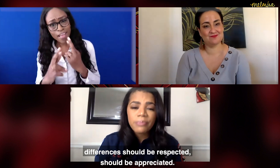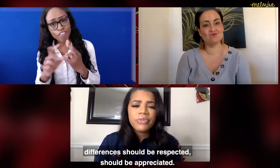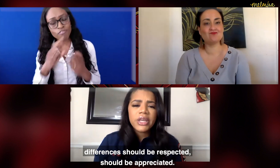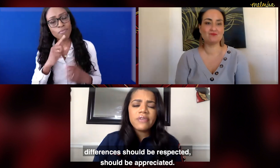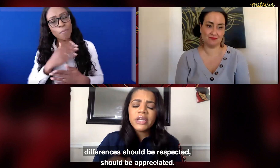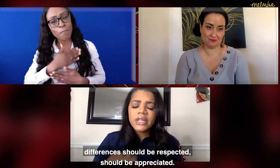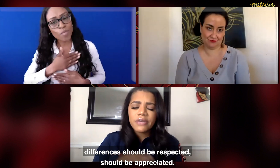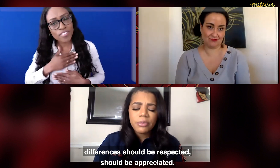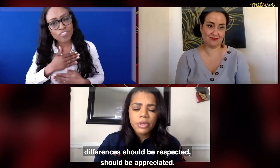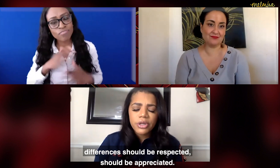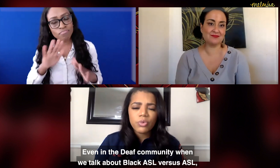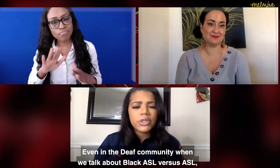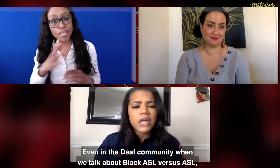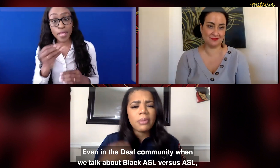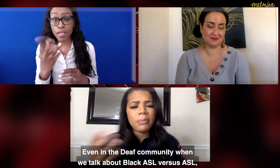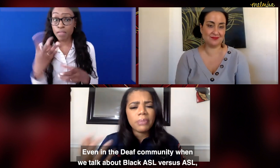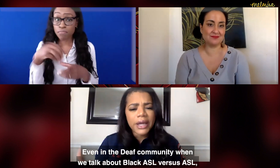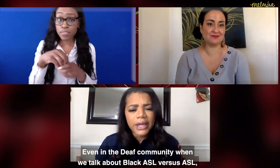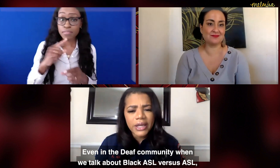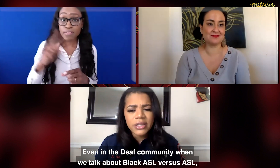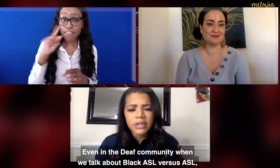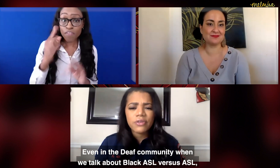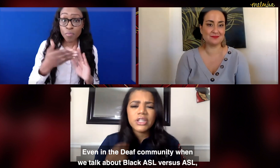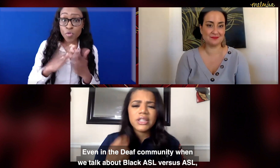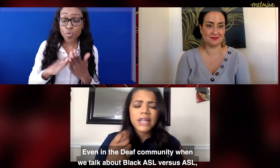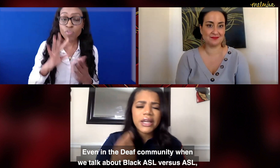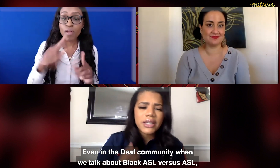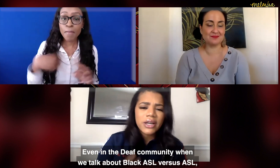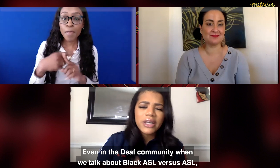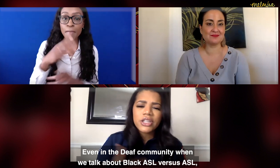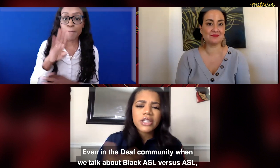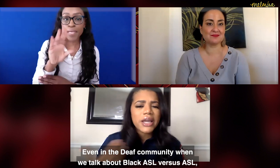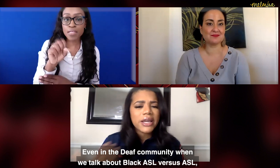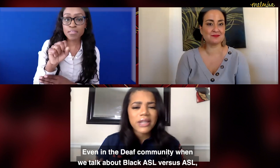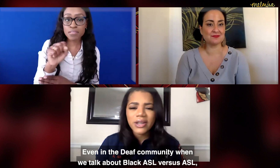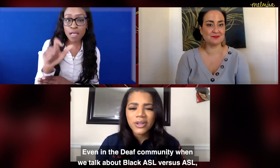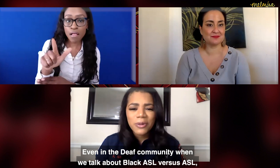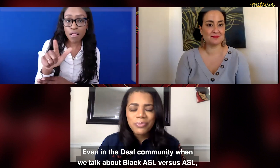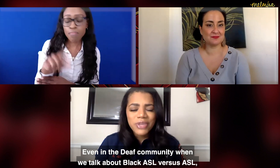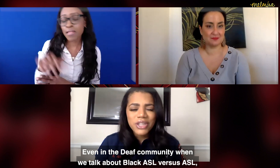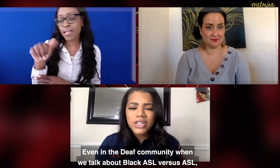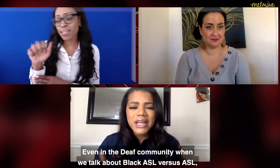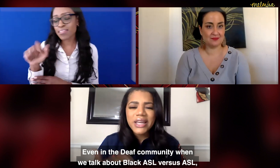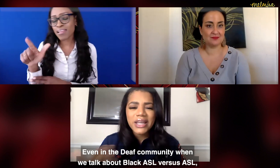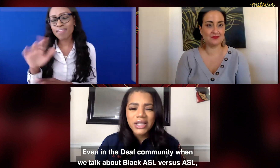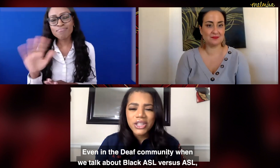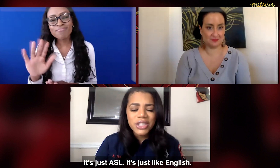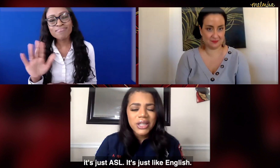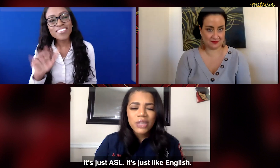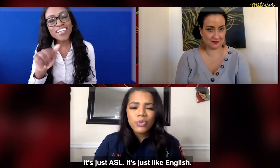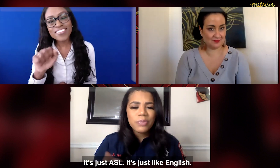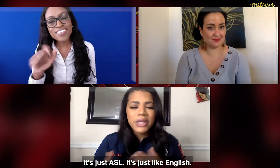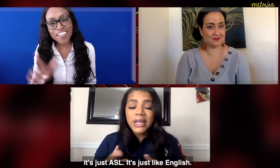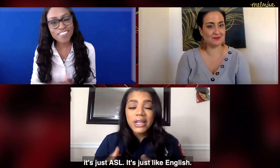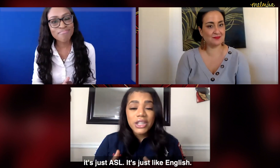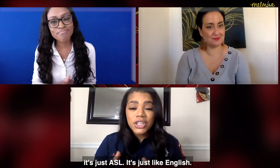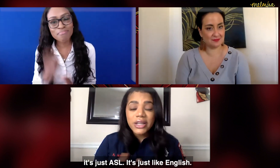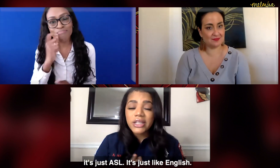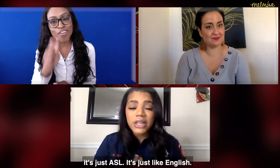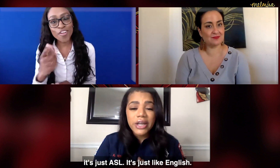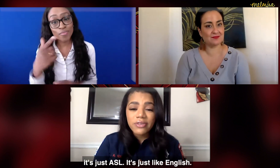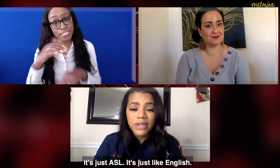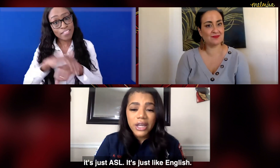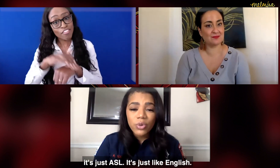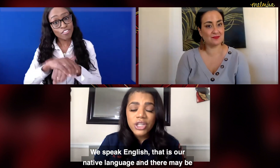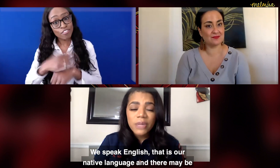appreciated. Even in the deaf community, when we talk about Black ASL versus ASL, it's just ASL. It's just like English. We speak English, that